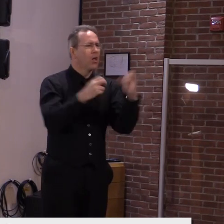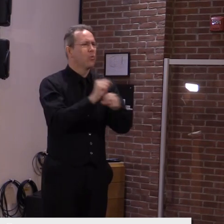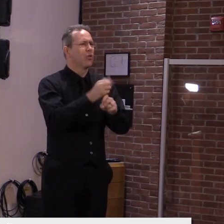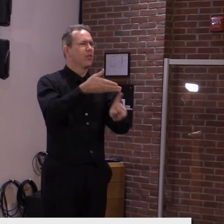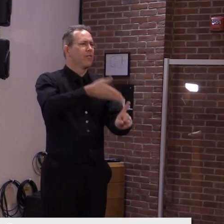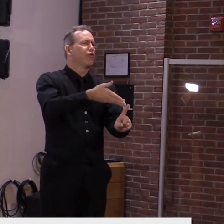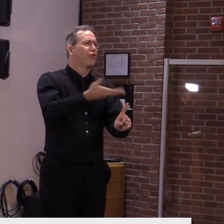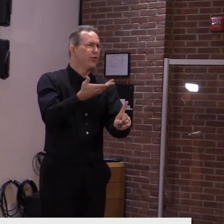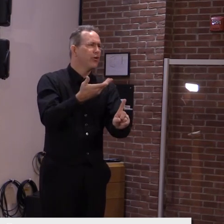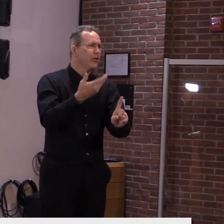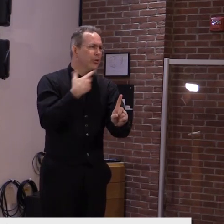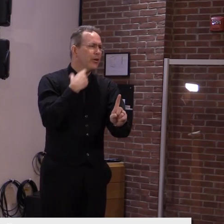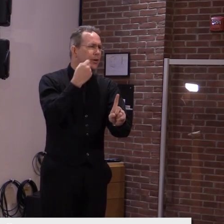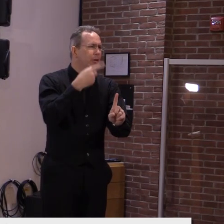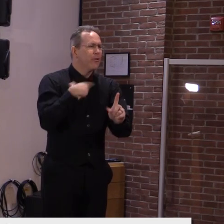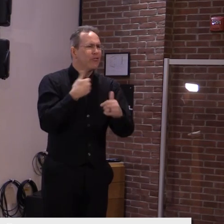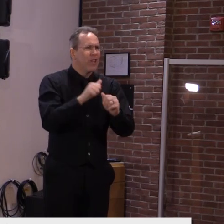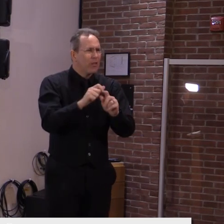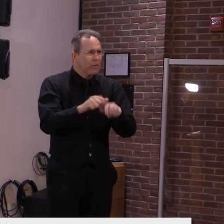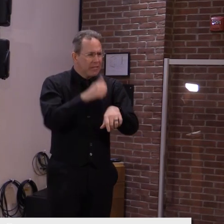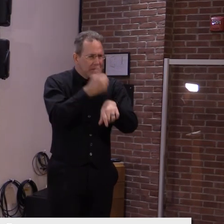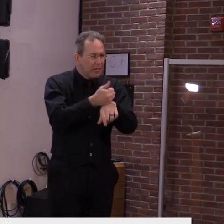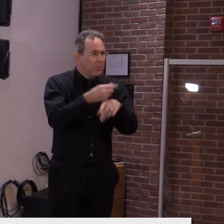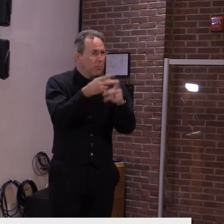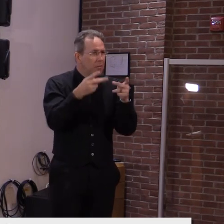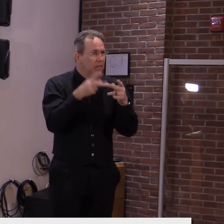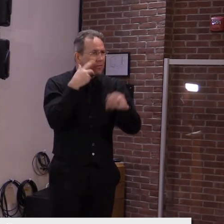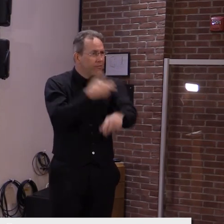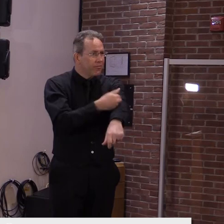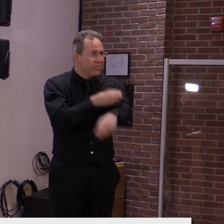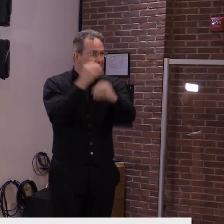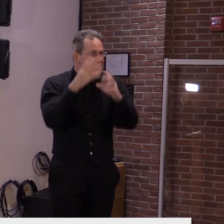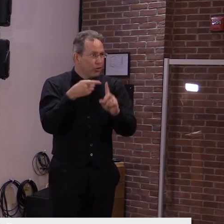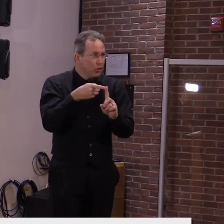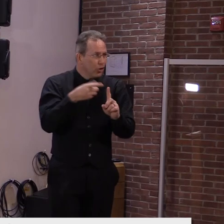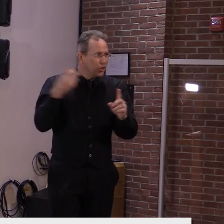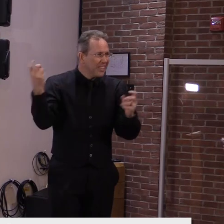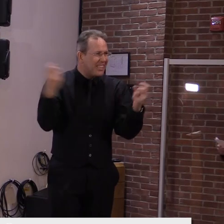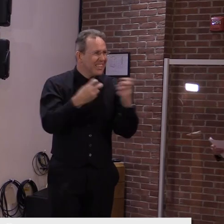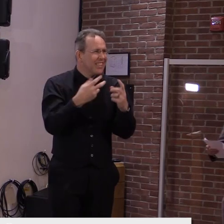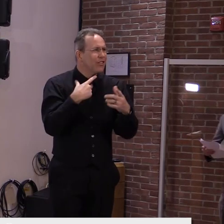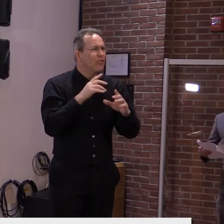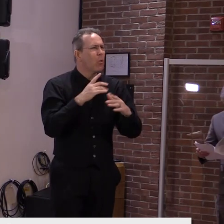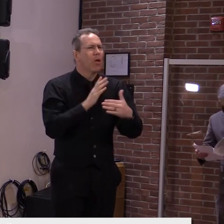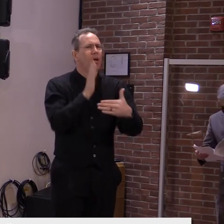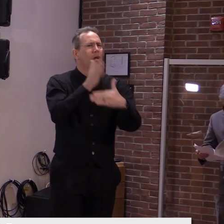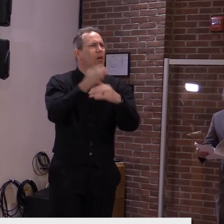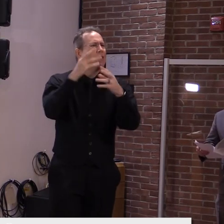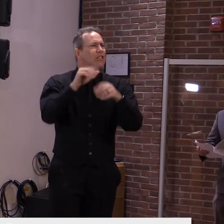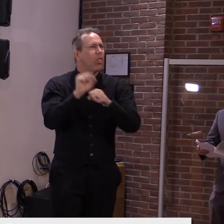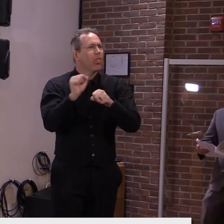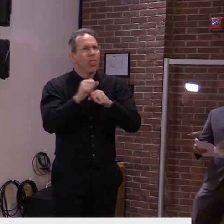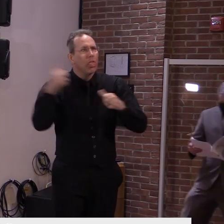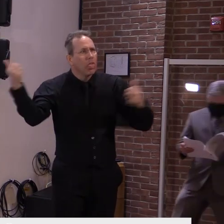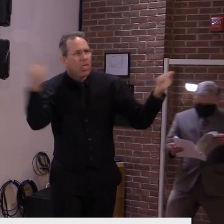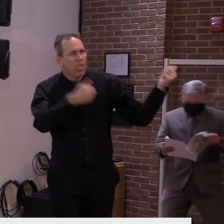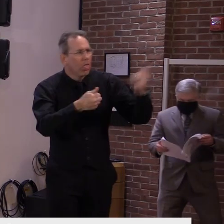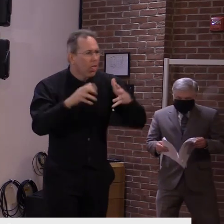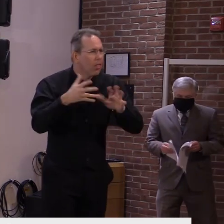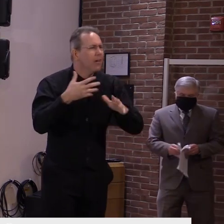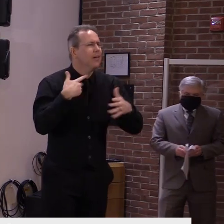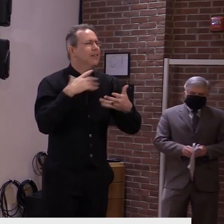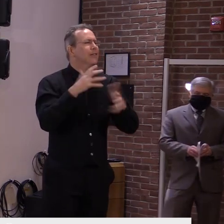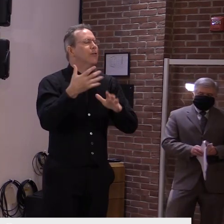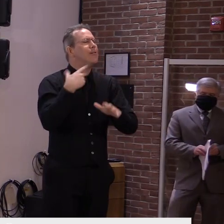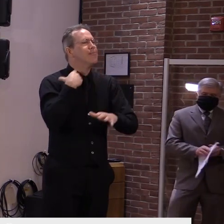vaccination clinics in a manner that would be at least disruptive as possible. At this point, I'm unaware of other districts that are having